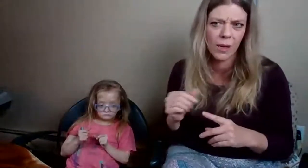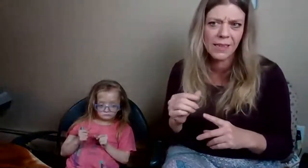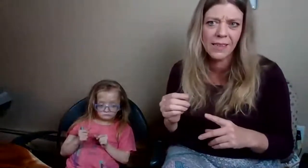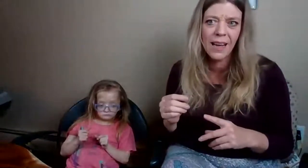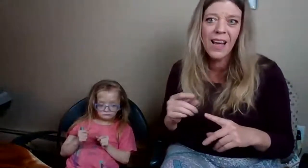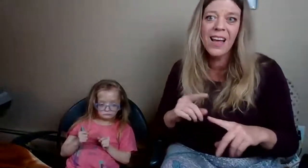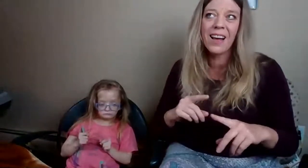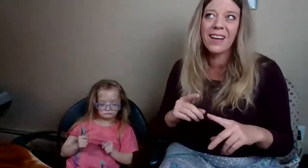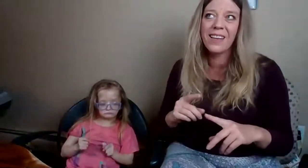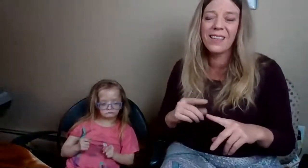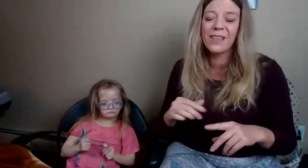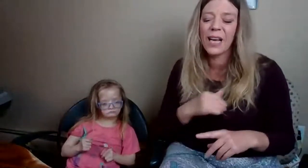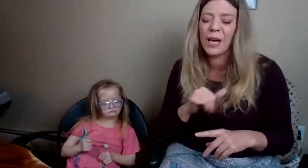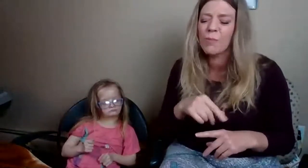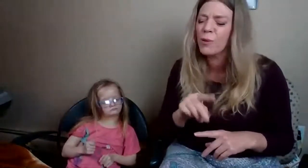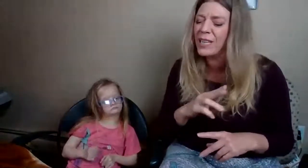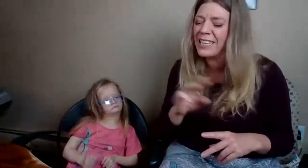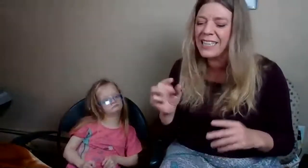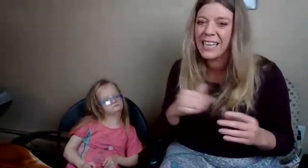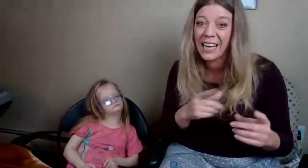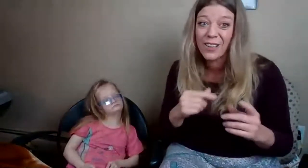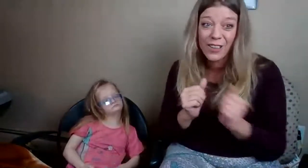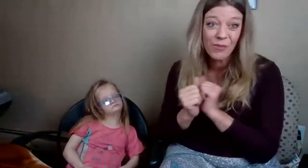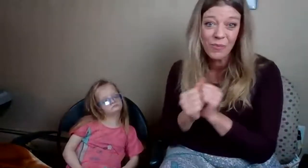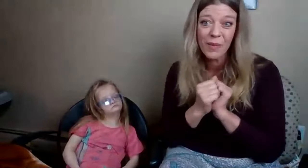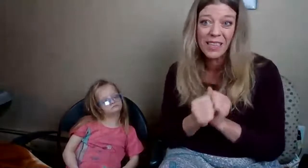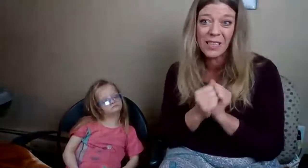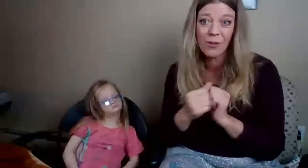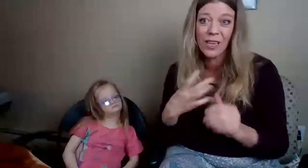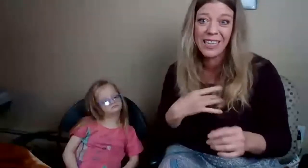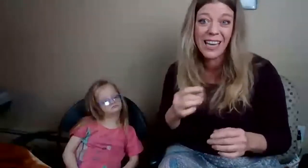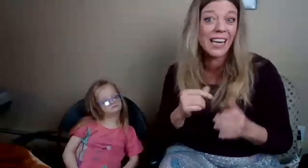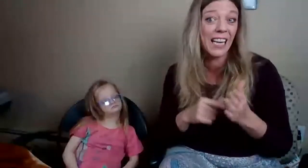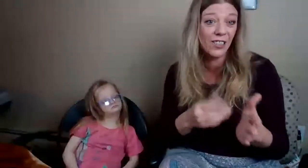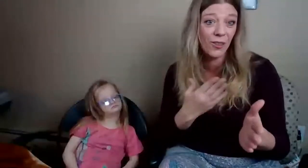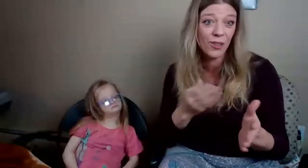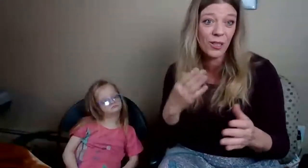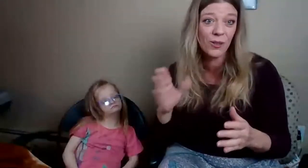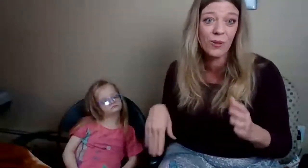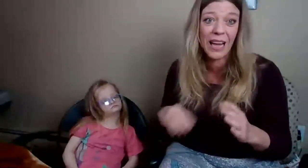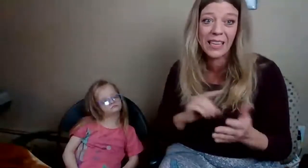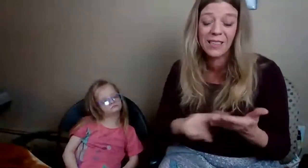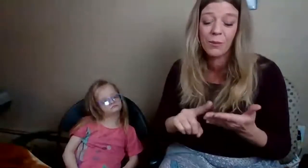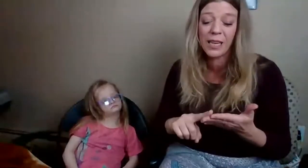words. They put it together different, like I showed you last week.